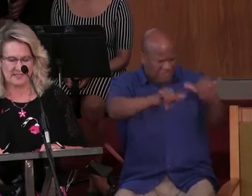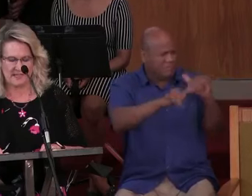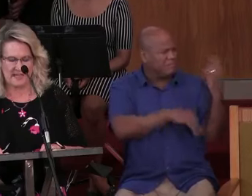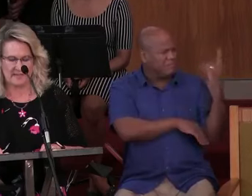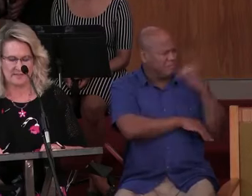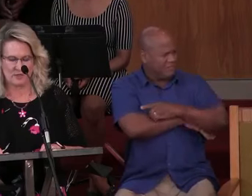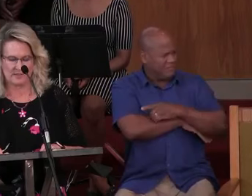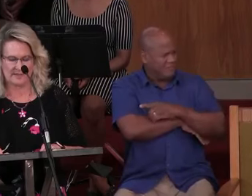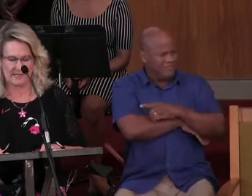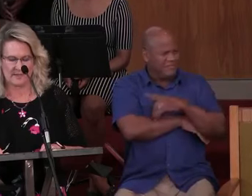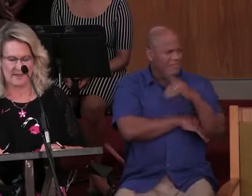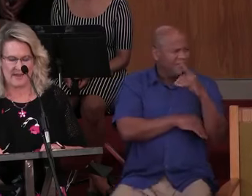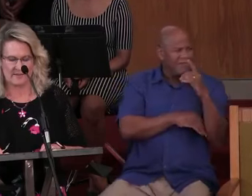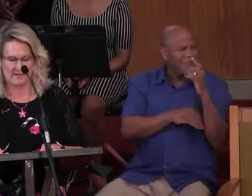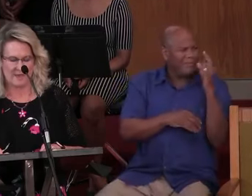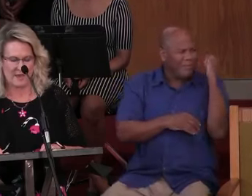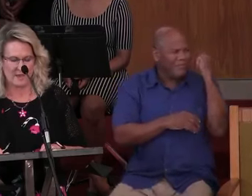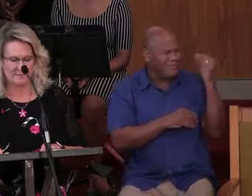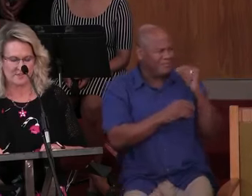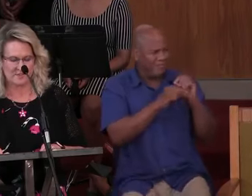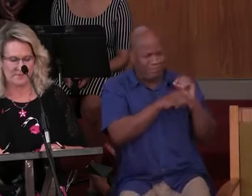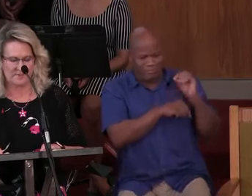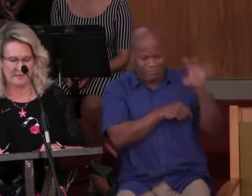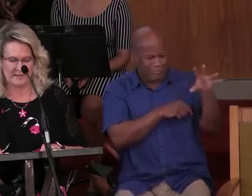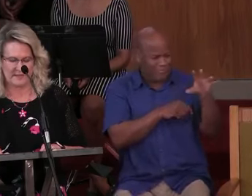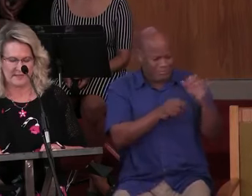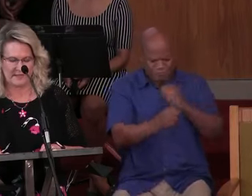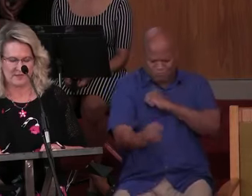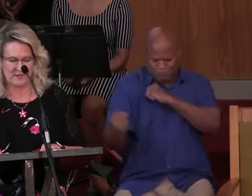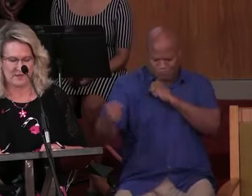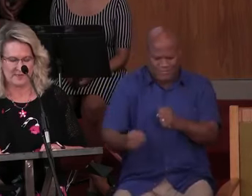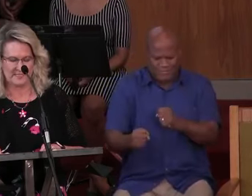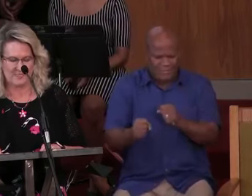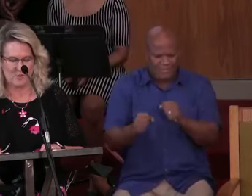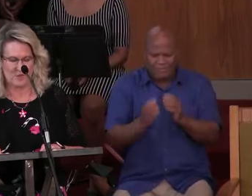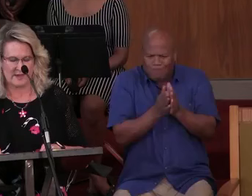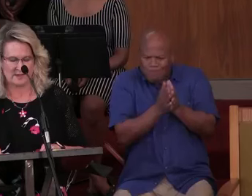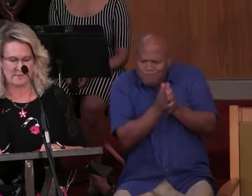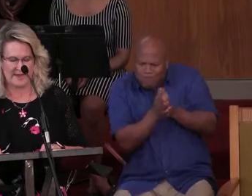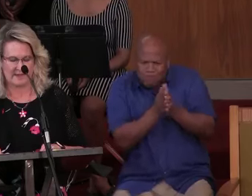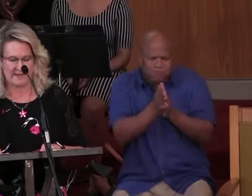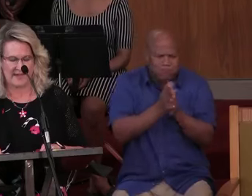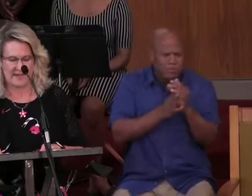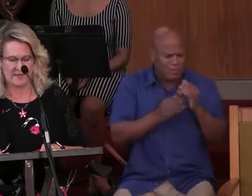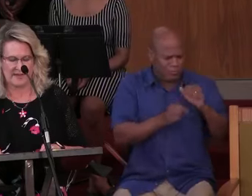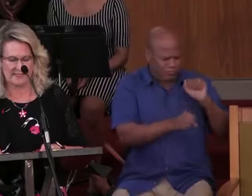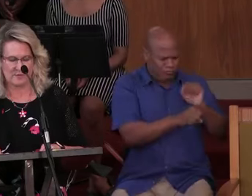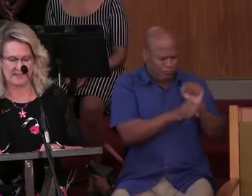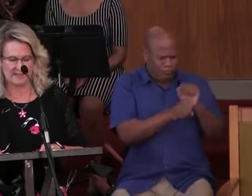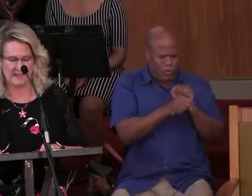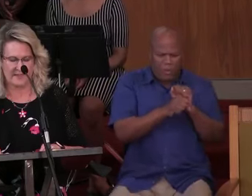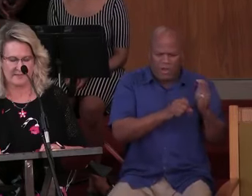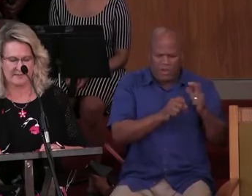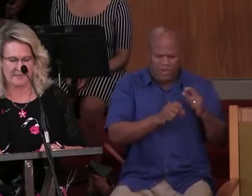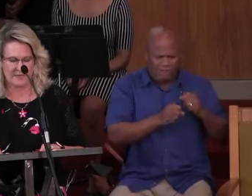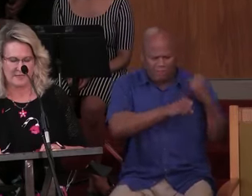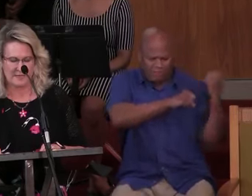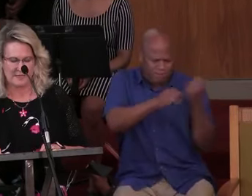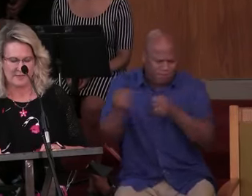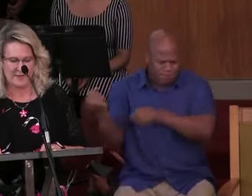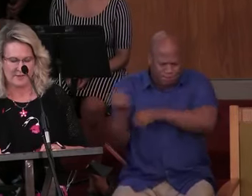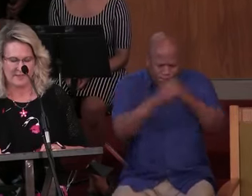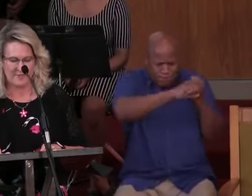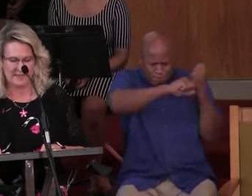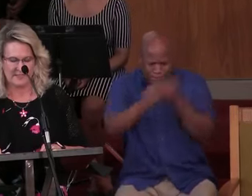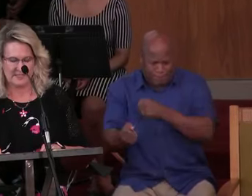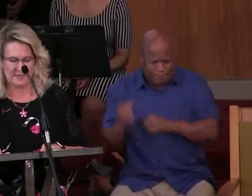as the day Moses sent me out. I'm just as vigorous to go out to battle now as I was then.